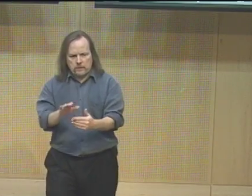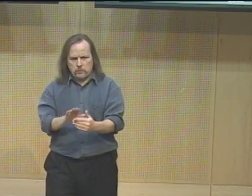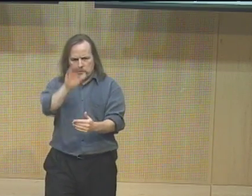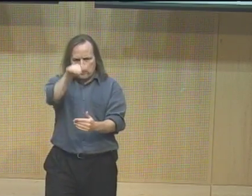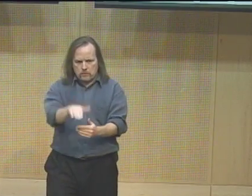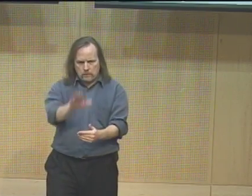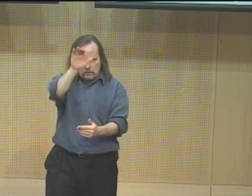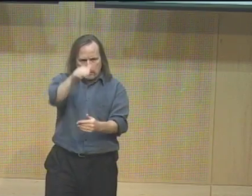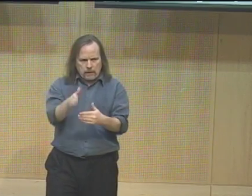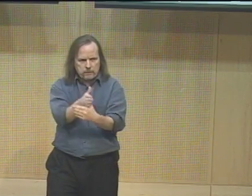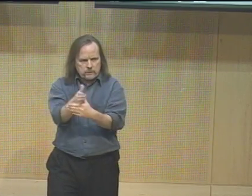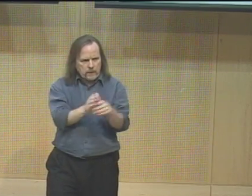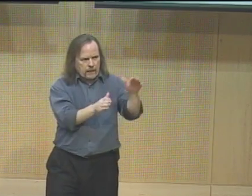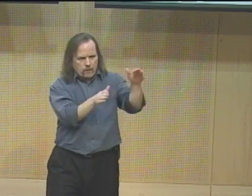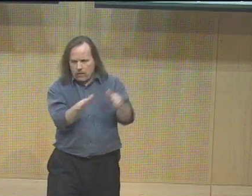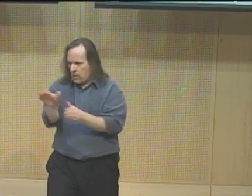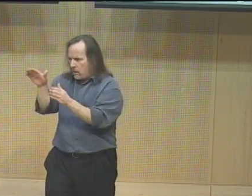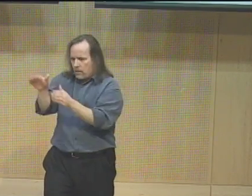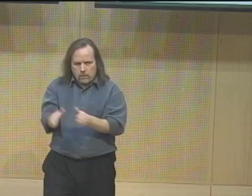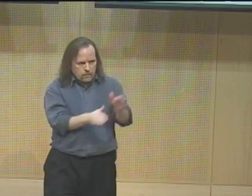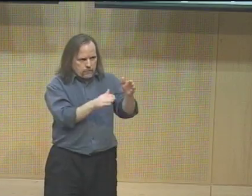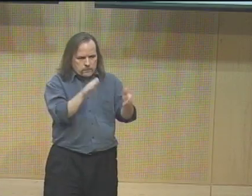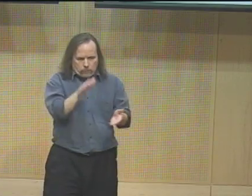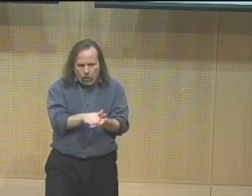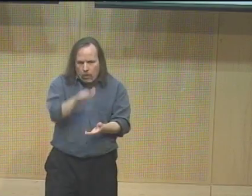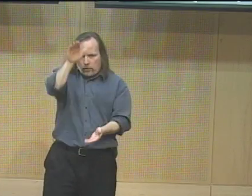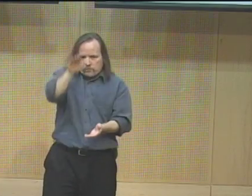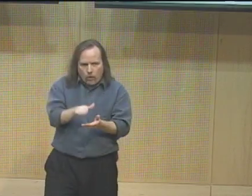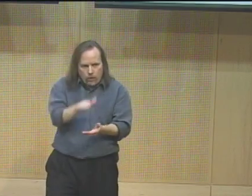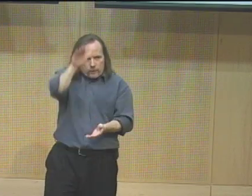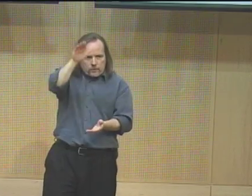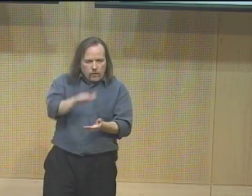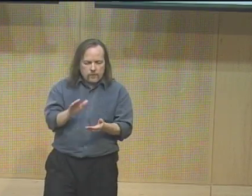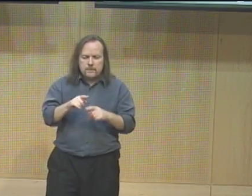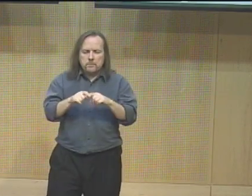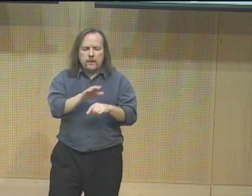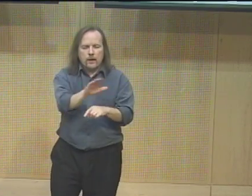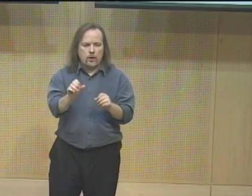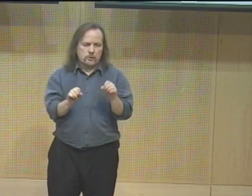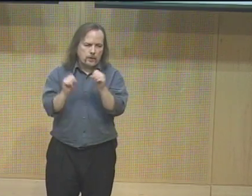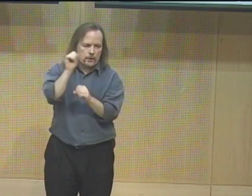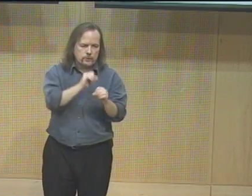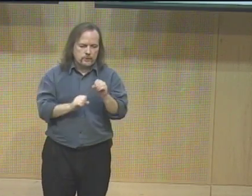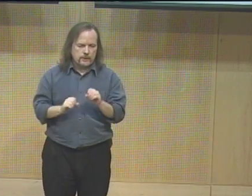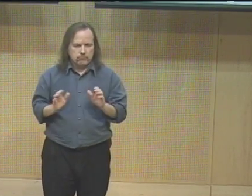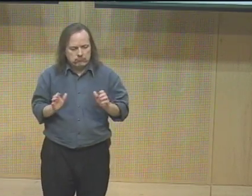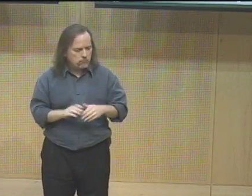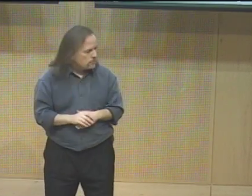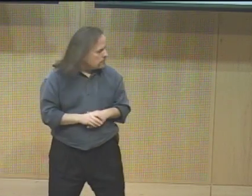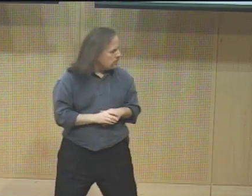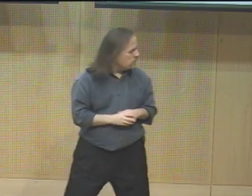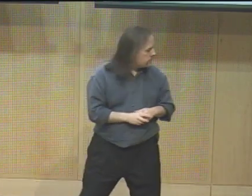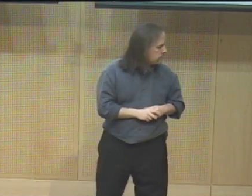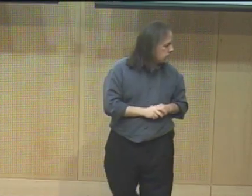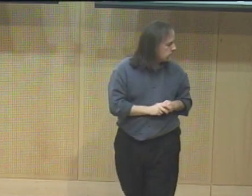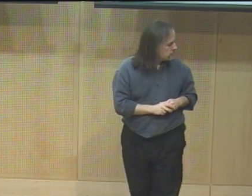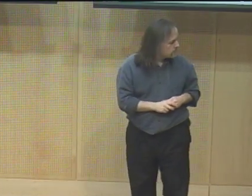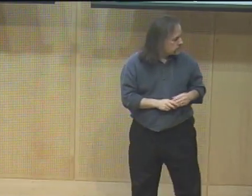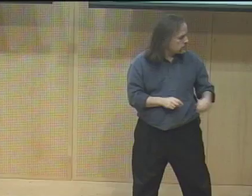is good. Medium stock, it's the price fluctuates. And so it really depends on the business's strategy and how it's impacted by